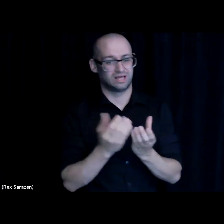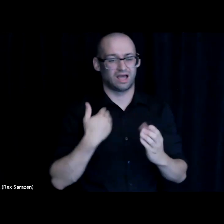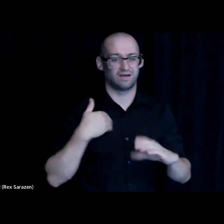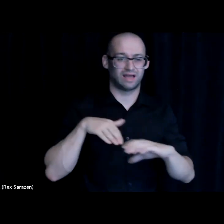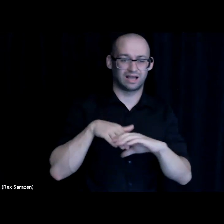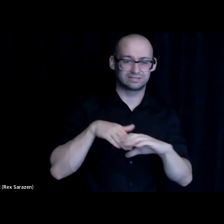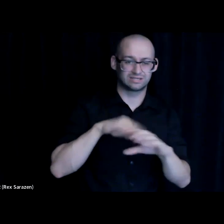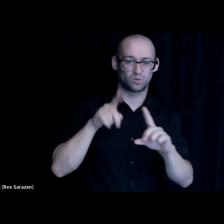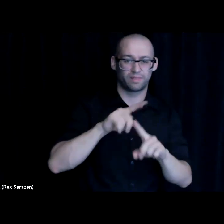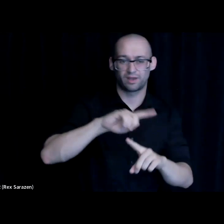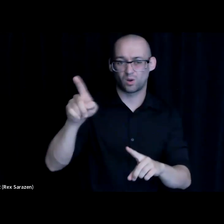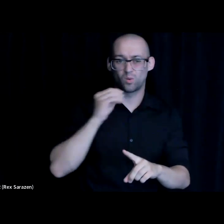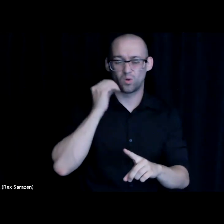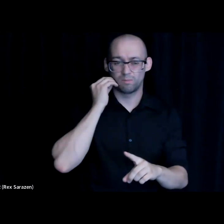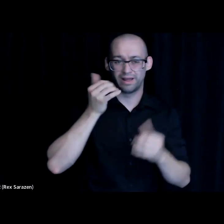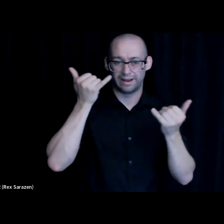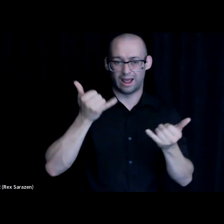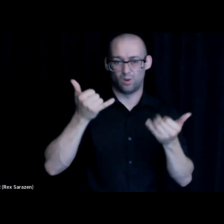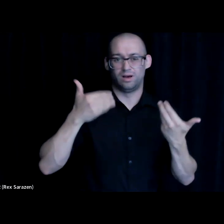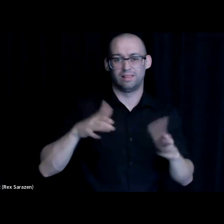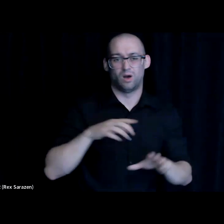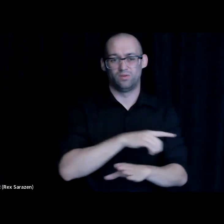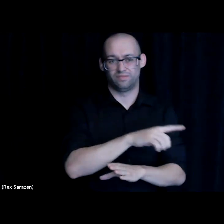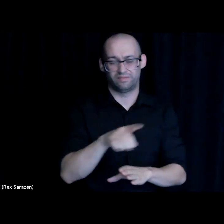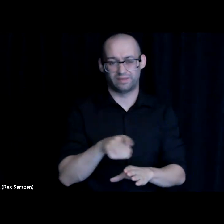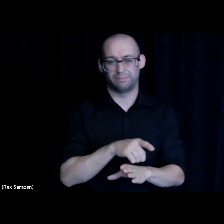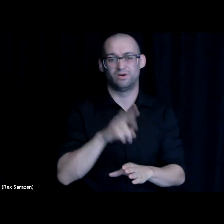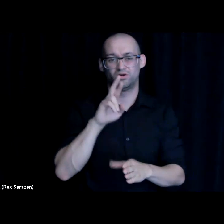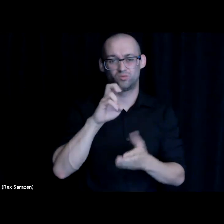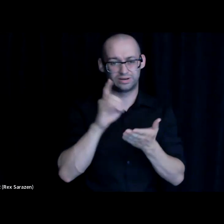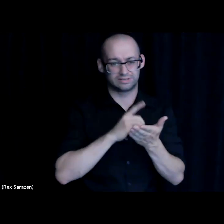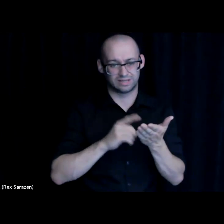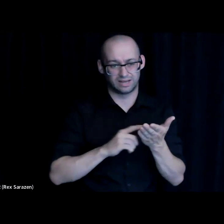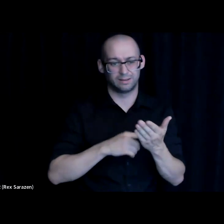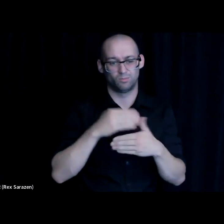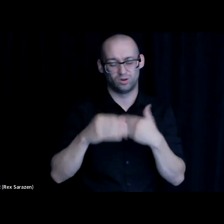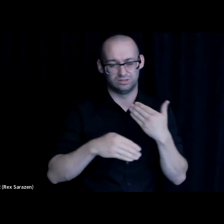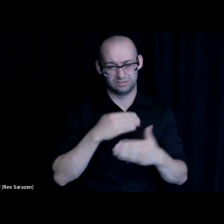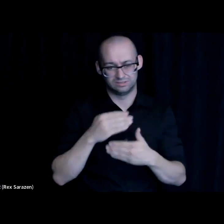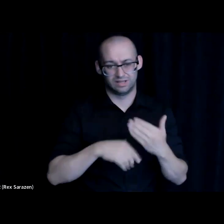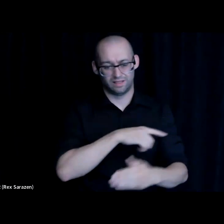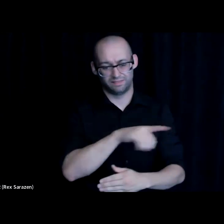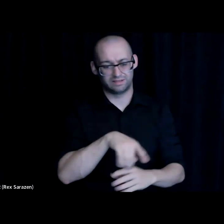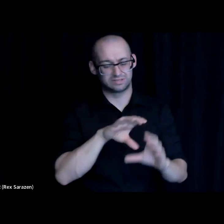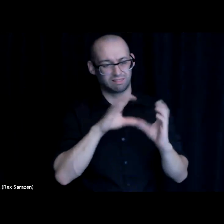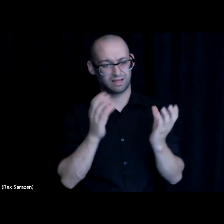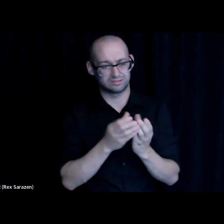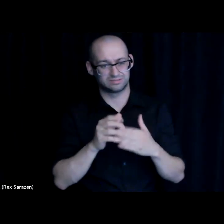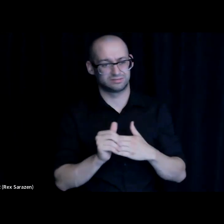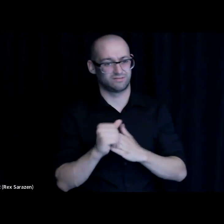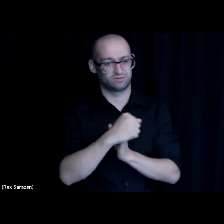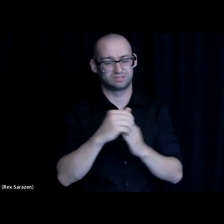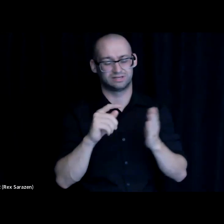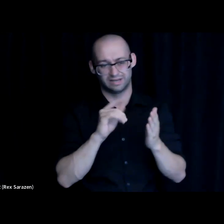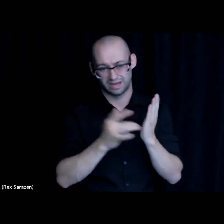home, they now allow them to go through a course redesign process where those classes now leverage technology and